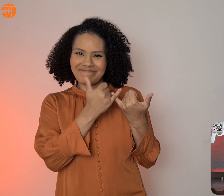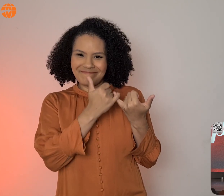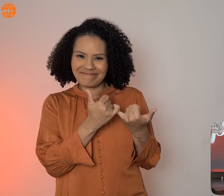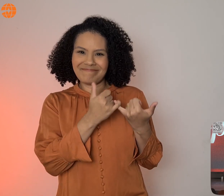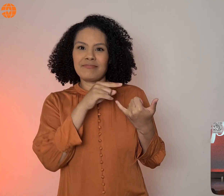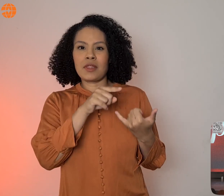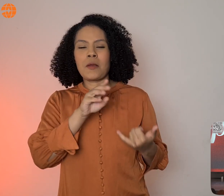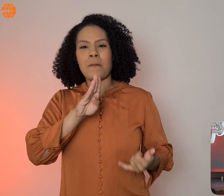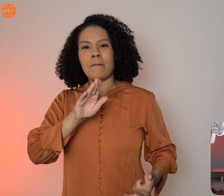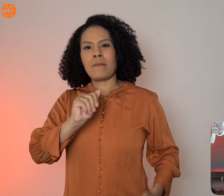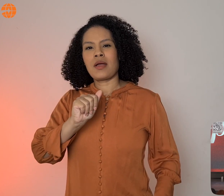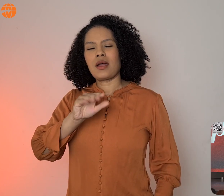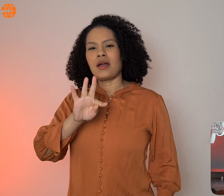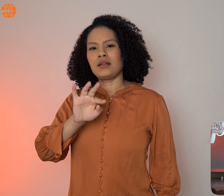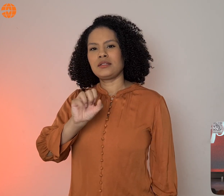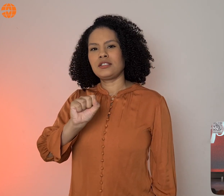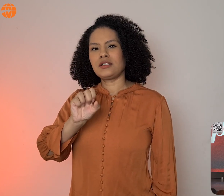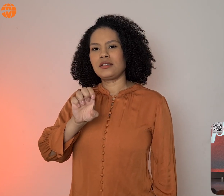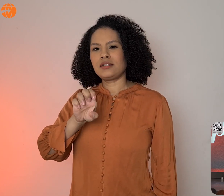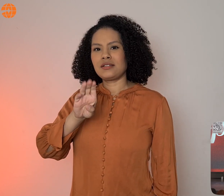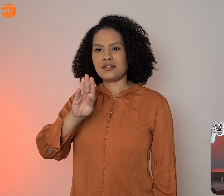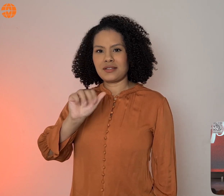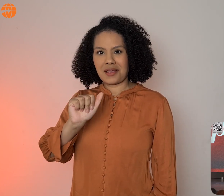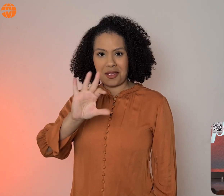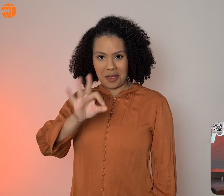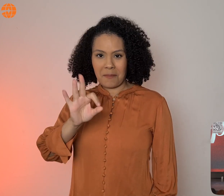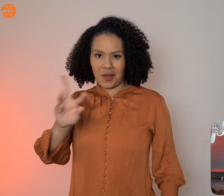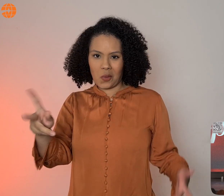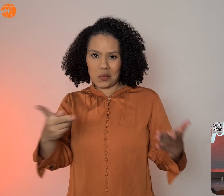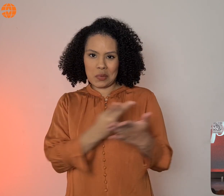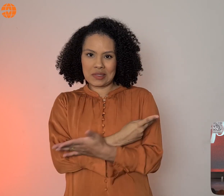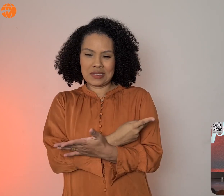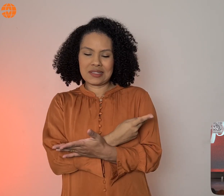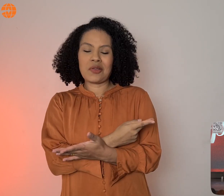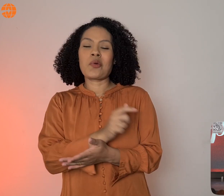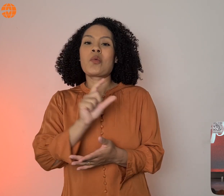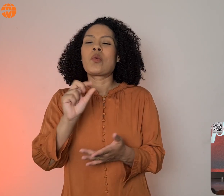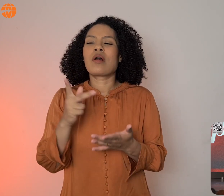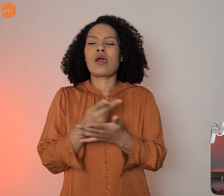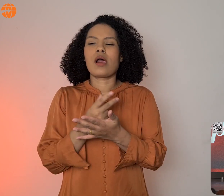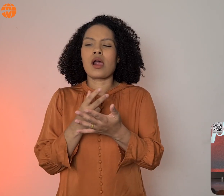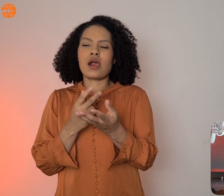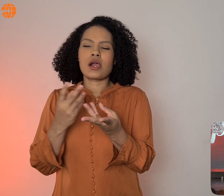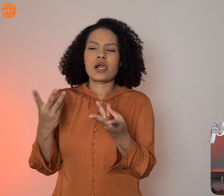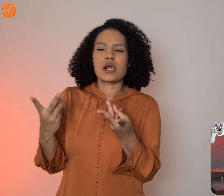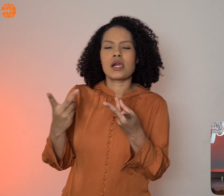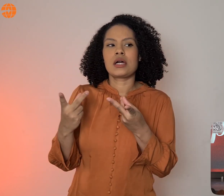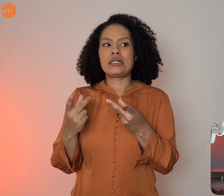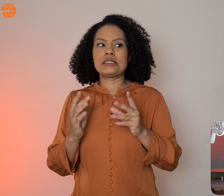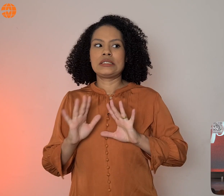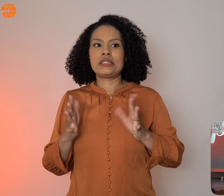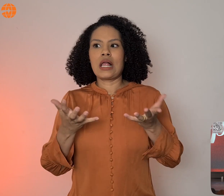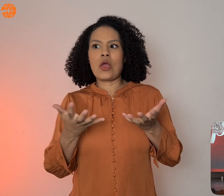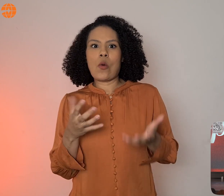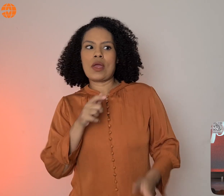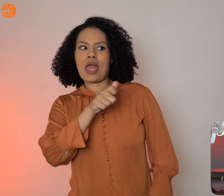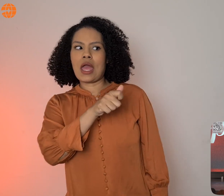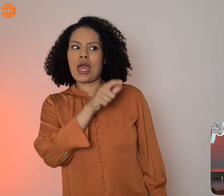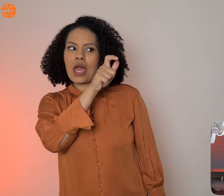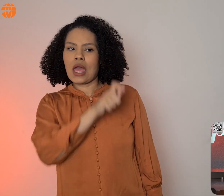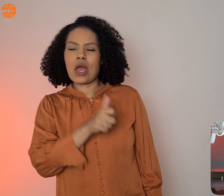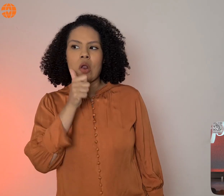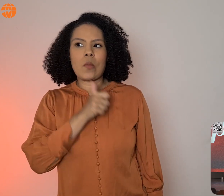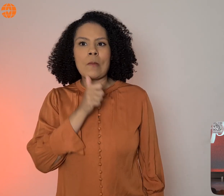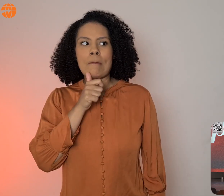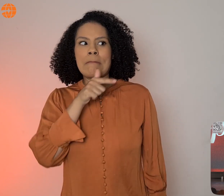up his sin, he tried to hide this fact when she became pregnant and killed her husband. E ele tentou encobrir